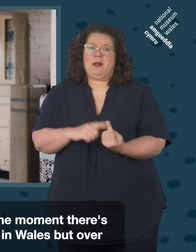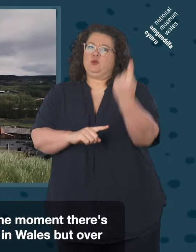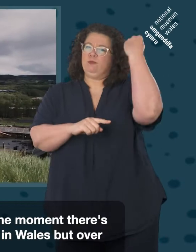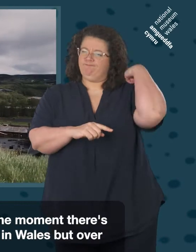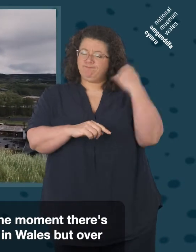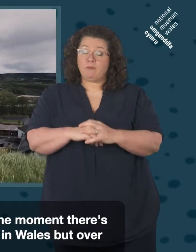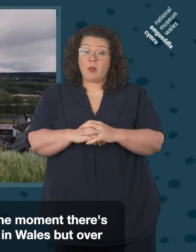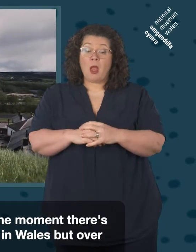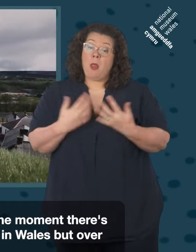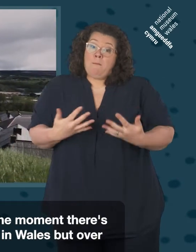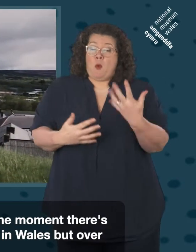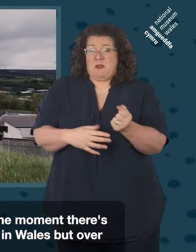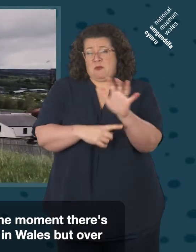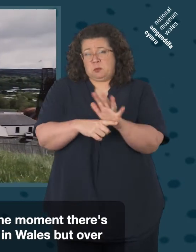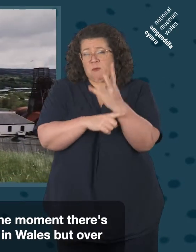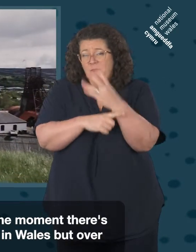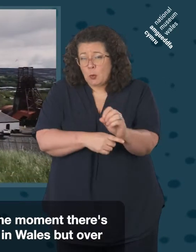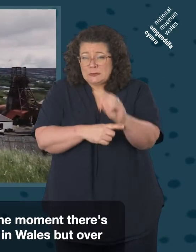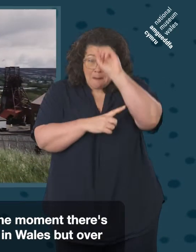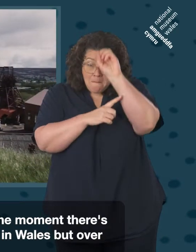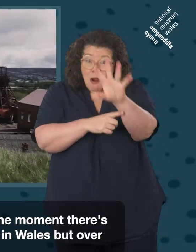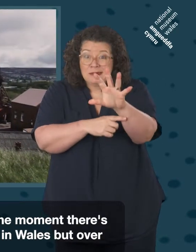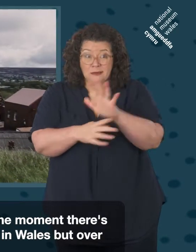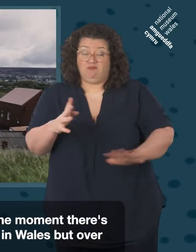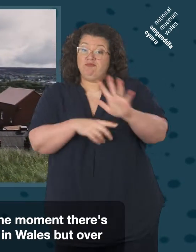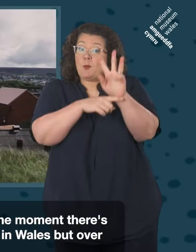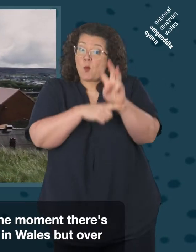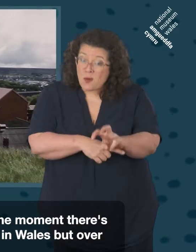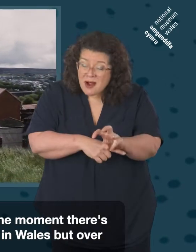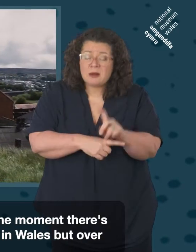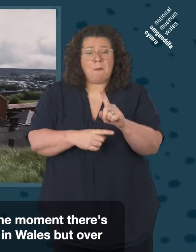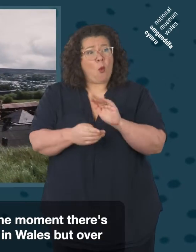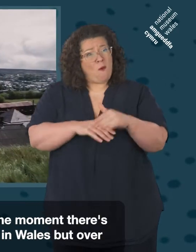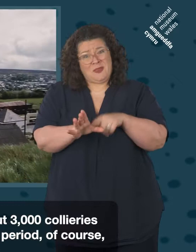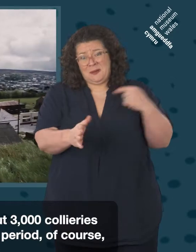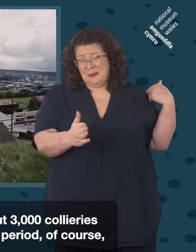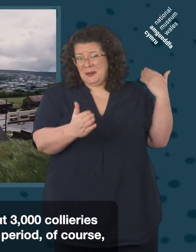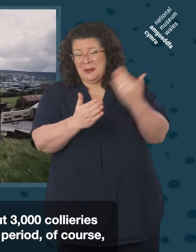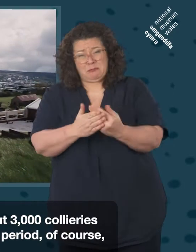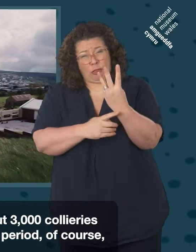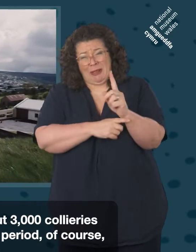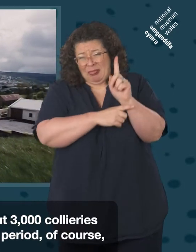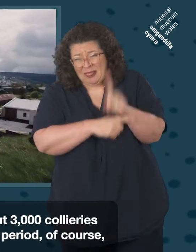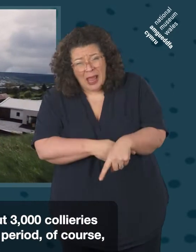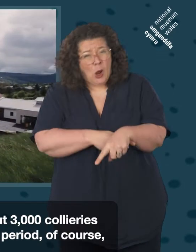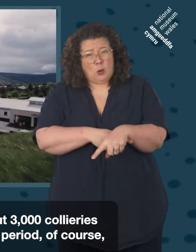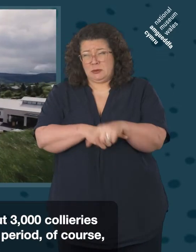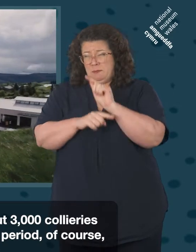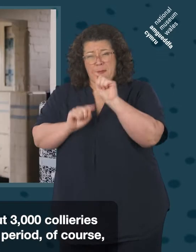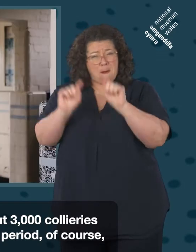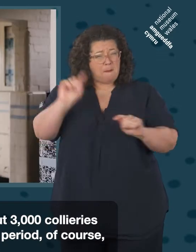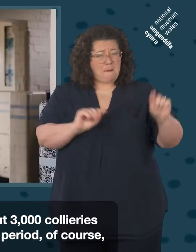than it used to have in the past. At the moment, there's about 40 mines in operation in Wales, but over the years, there's been about